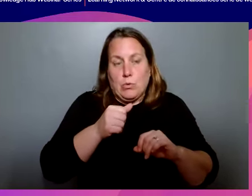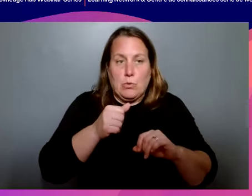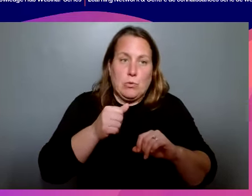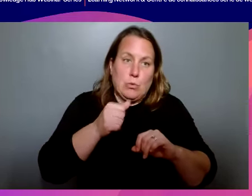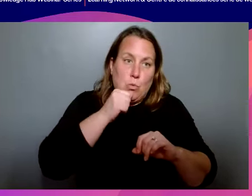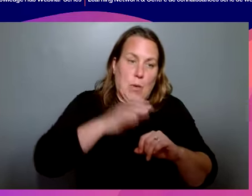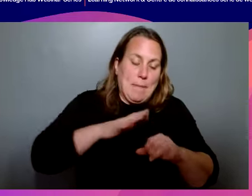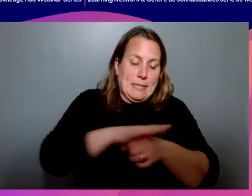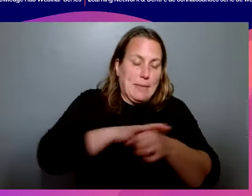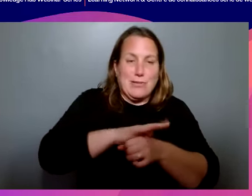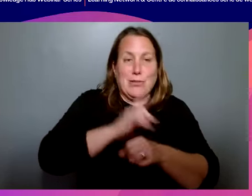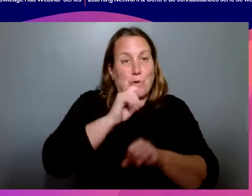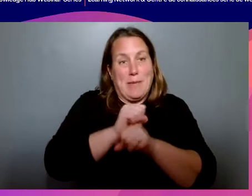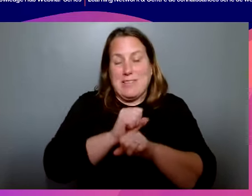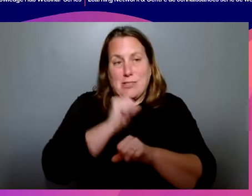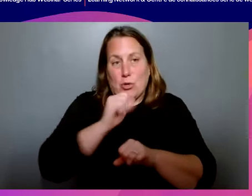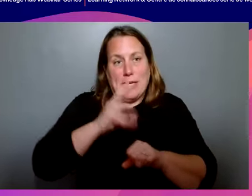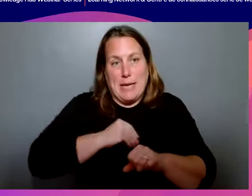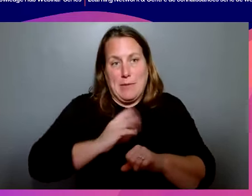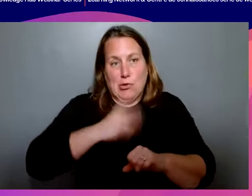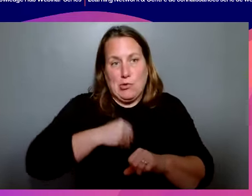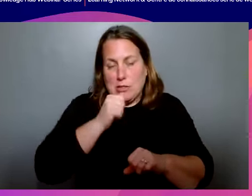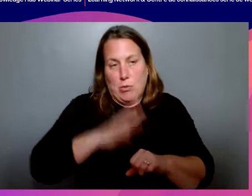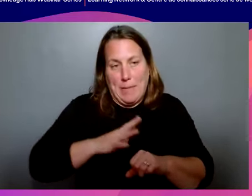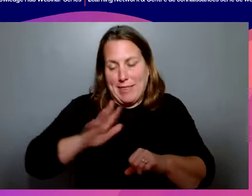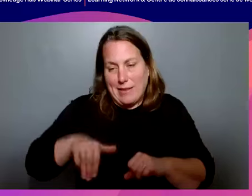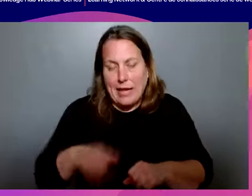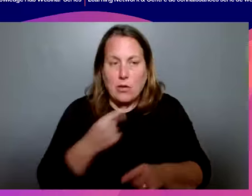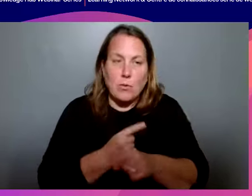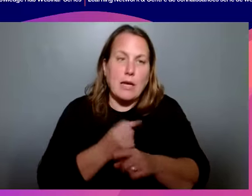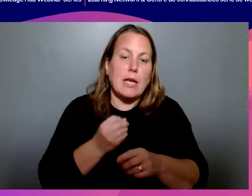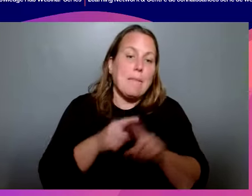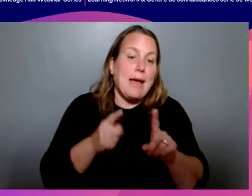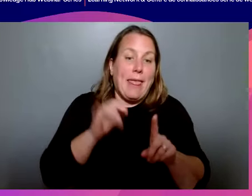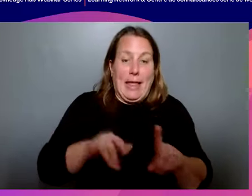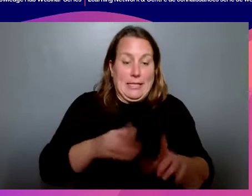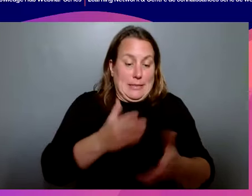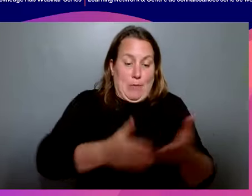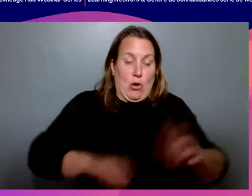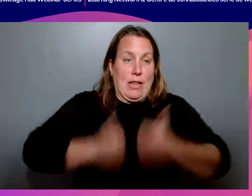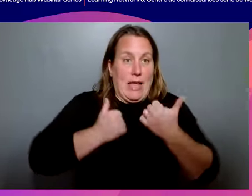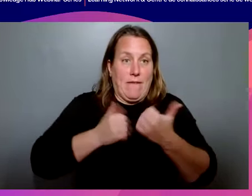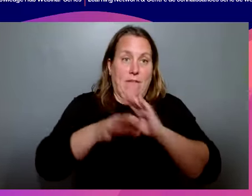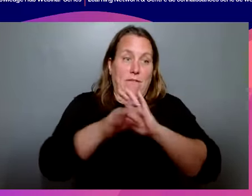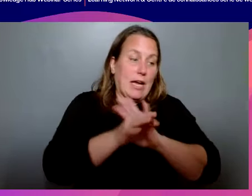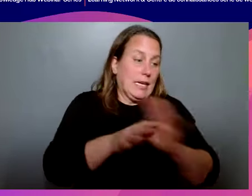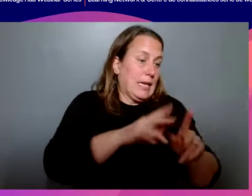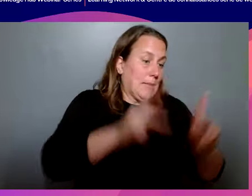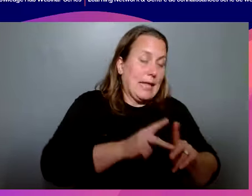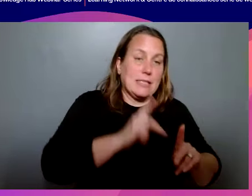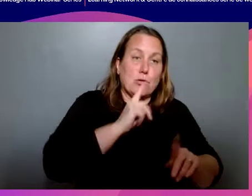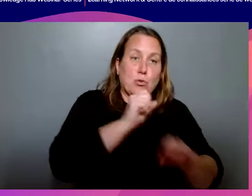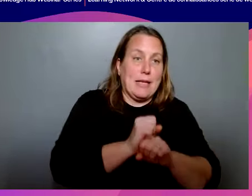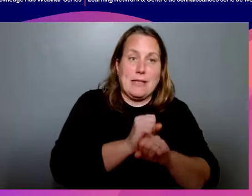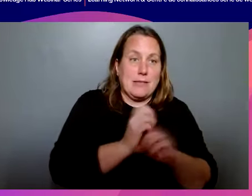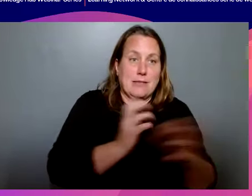I think that about every aspect of life. If you can find your people who have the same interests as you, especially in a movement